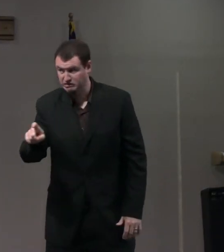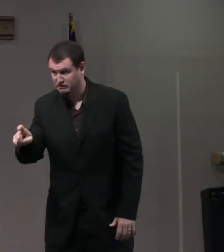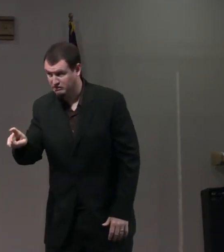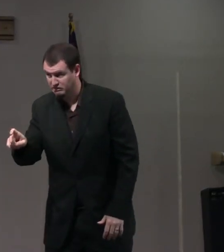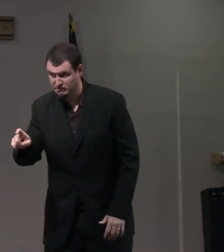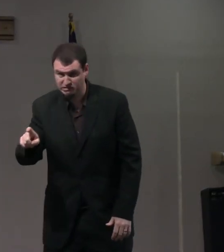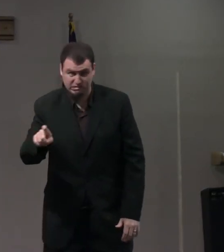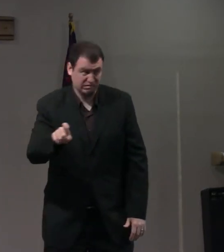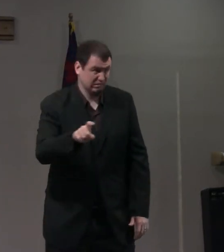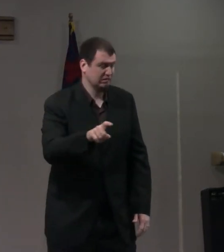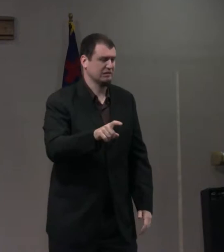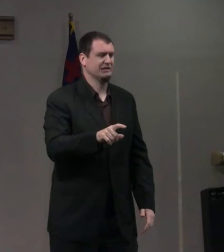easily and offended easily,